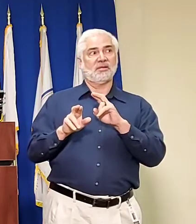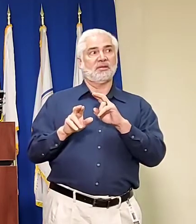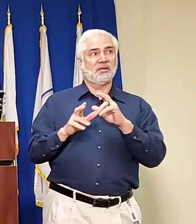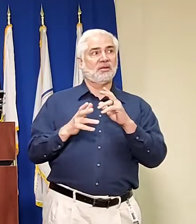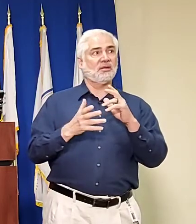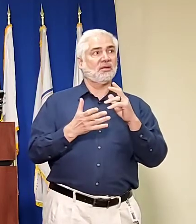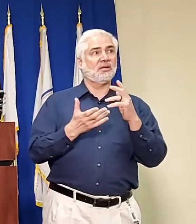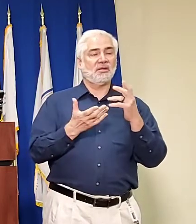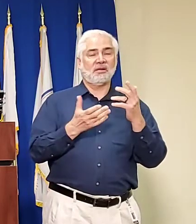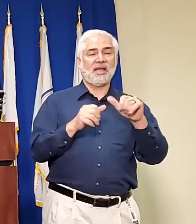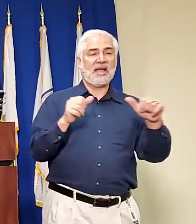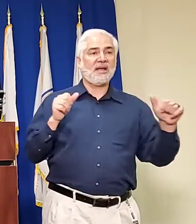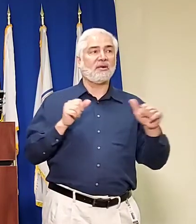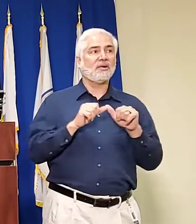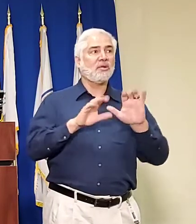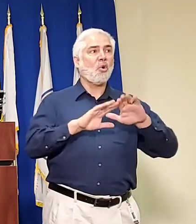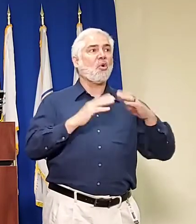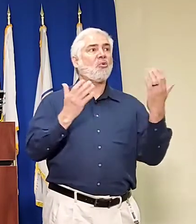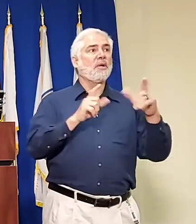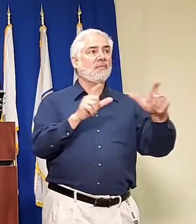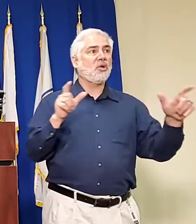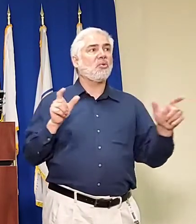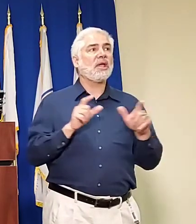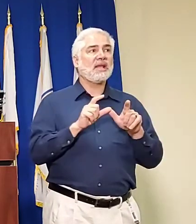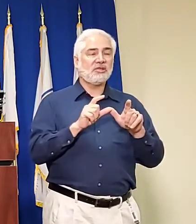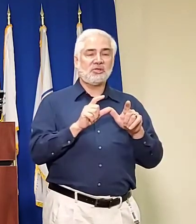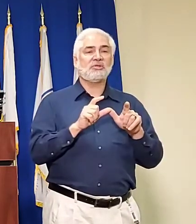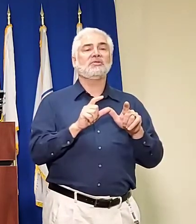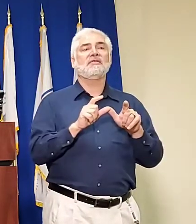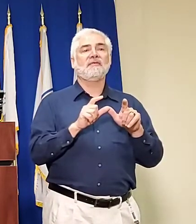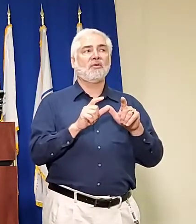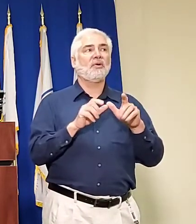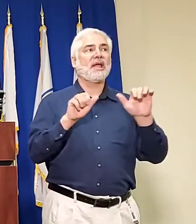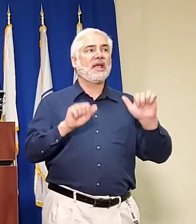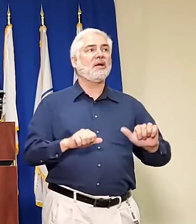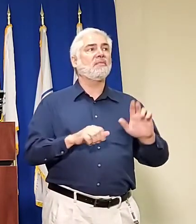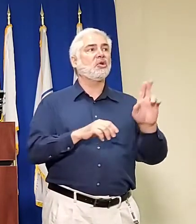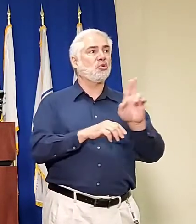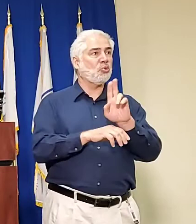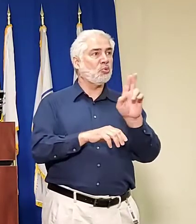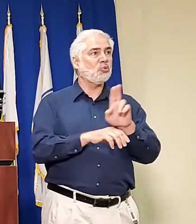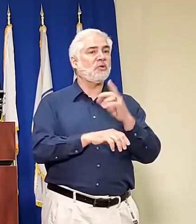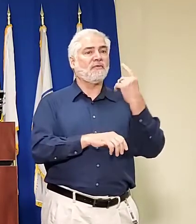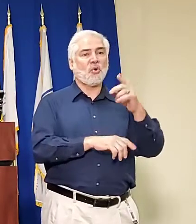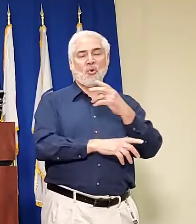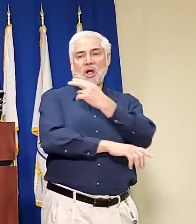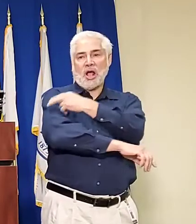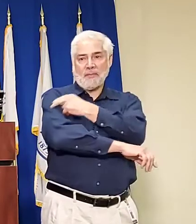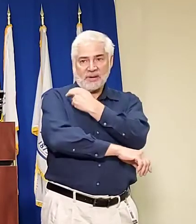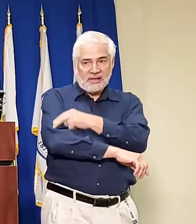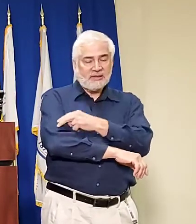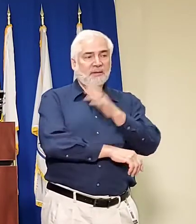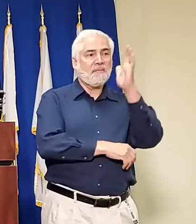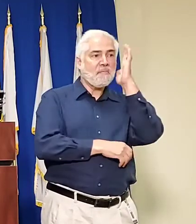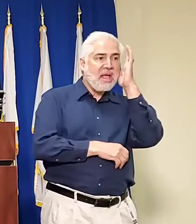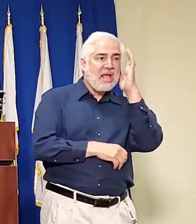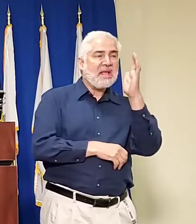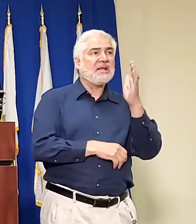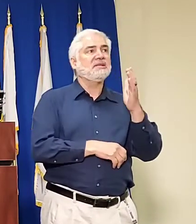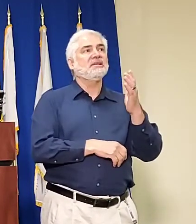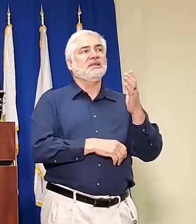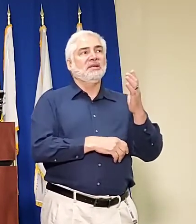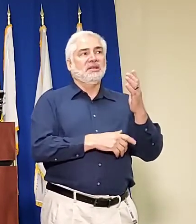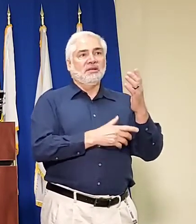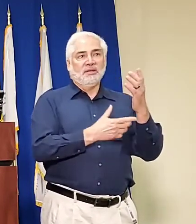put in for areas that are willing to open up their locations for you to use those facilities for hospitalizations and beds. Can